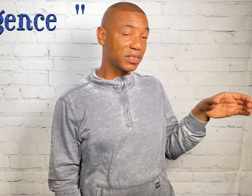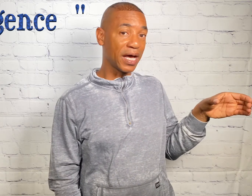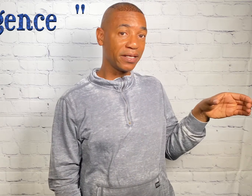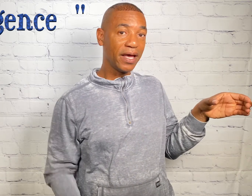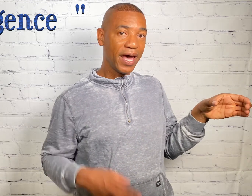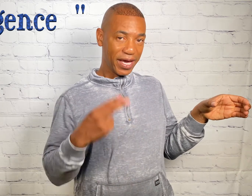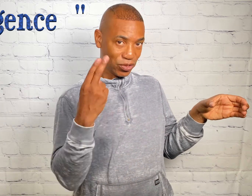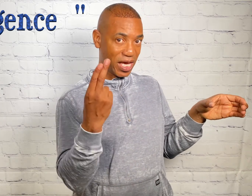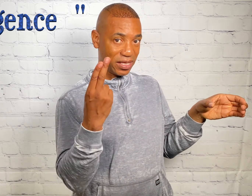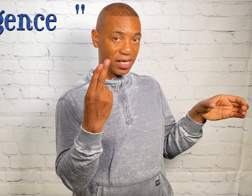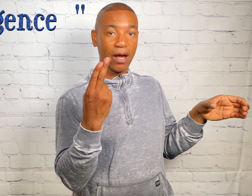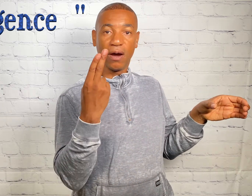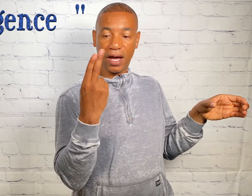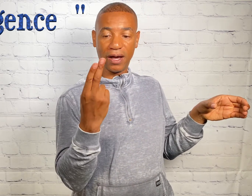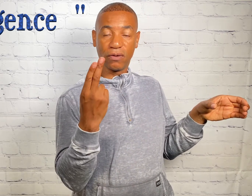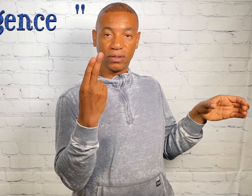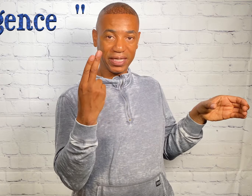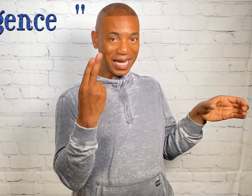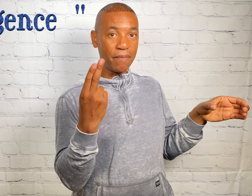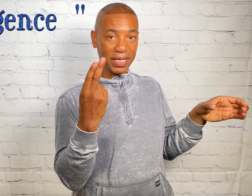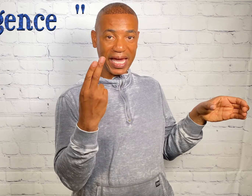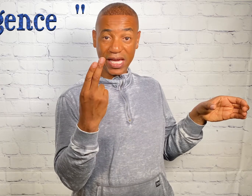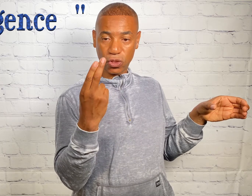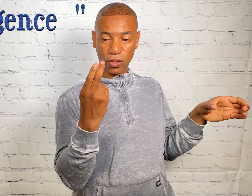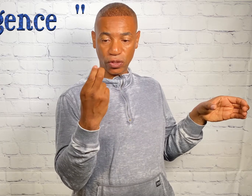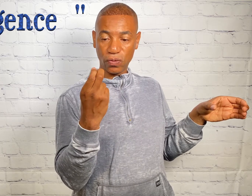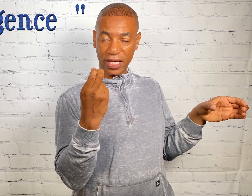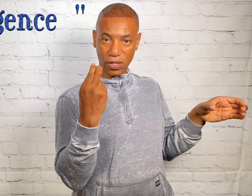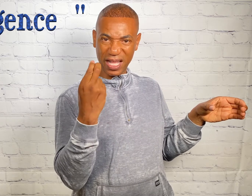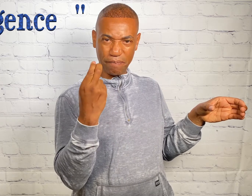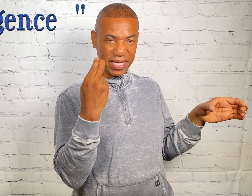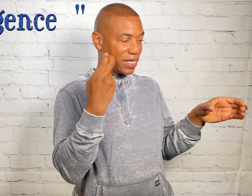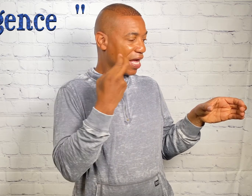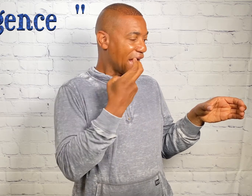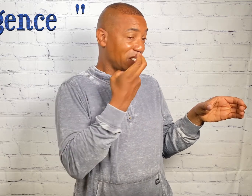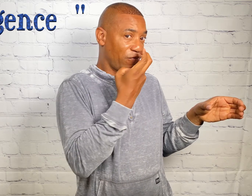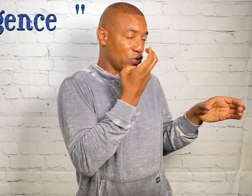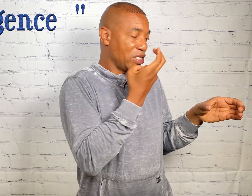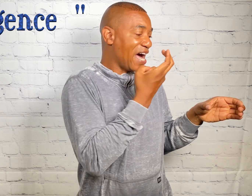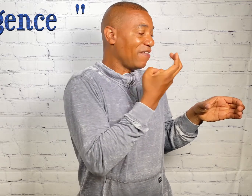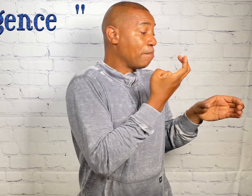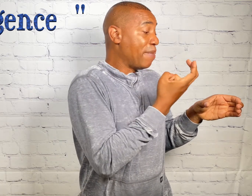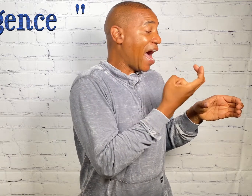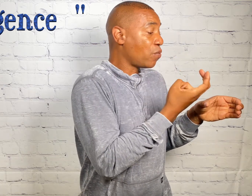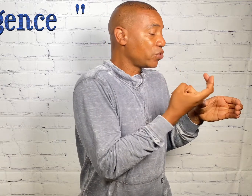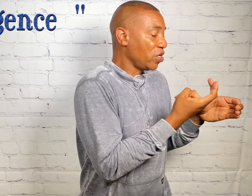side, and you take the dominant H or U and you kind of bend it as if you're diving backwards and you're